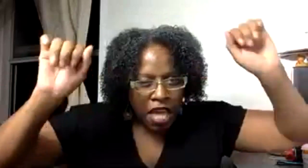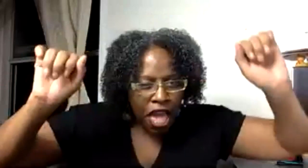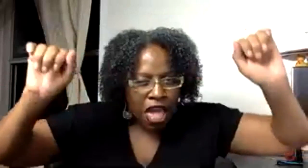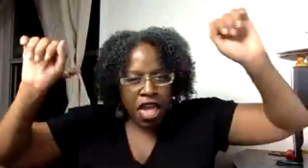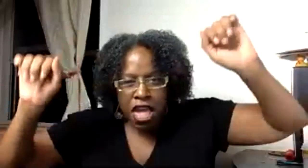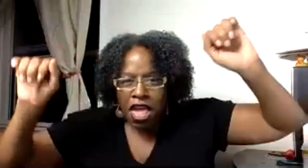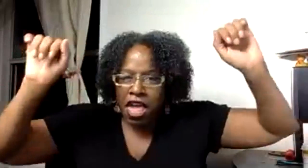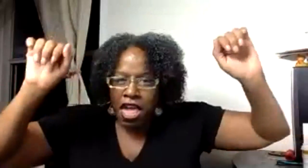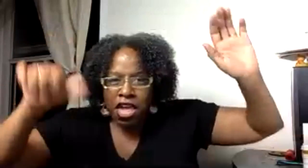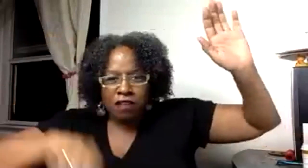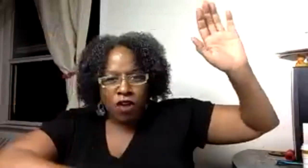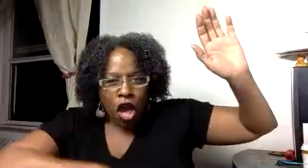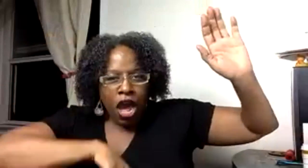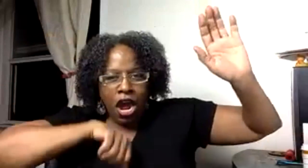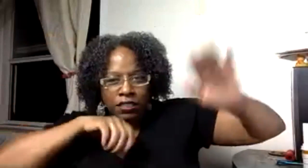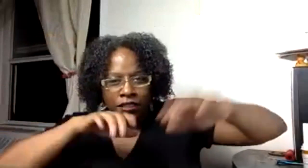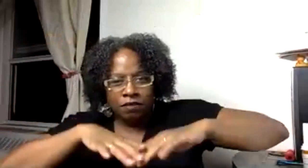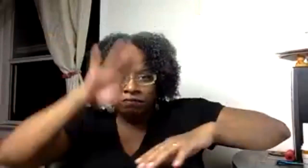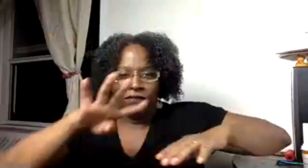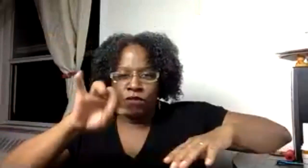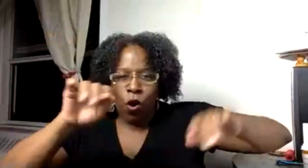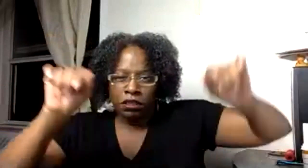All right, hands up, let's see.